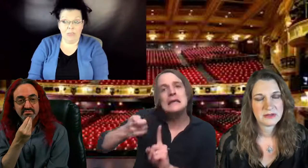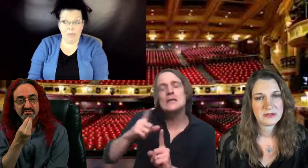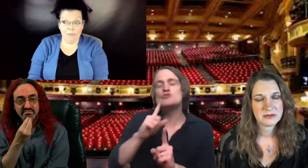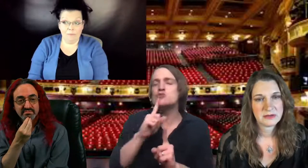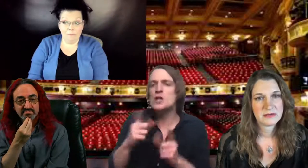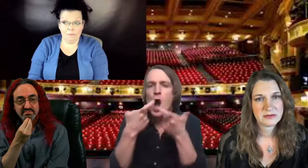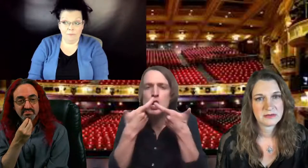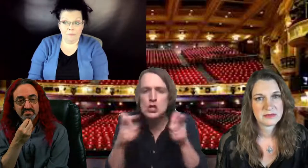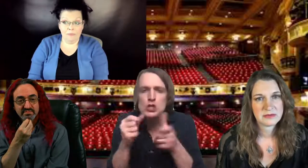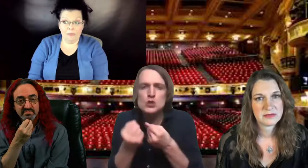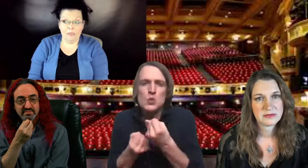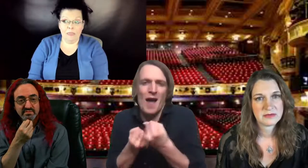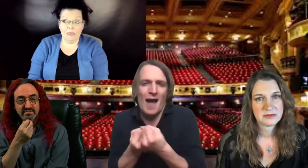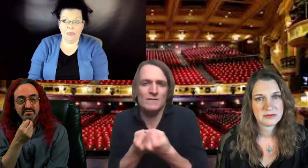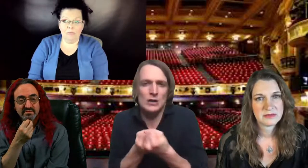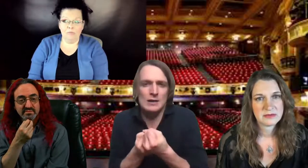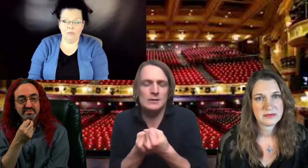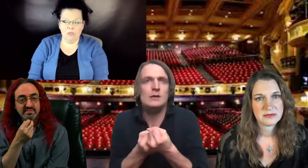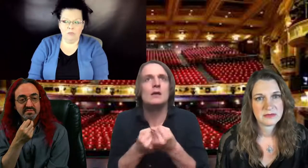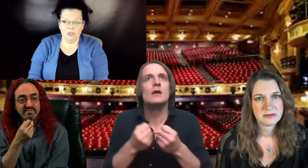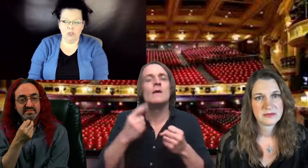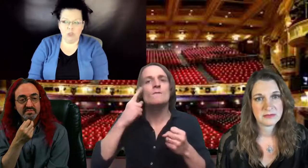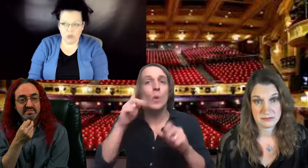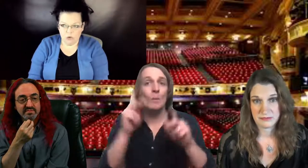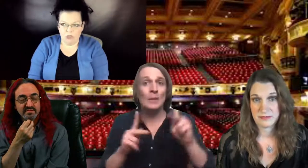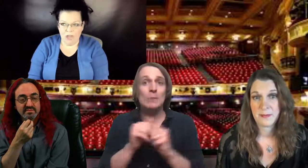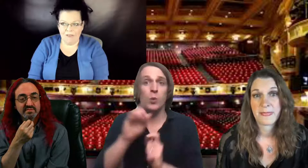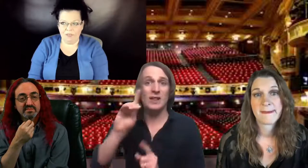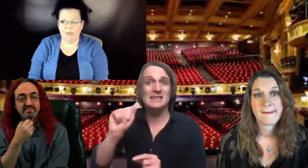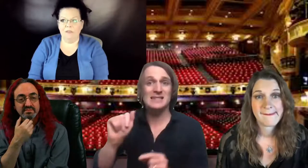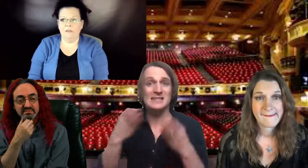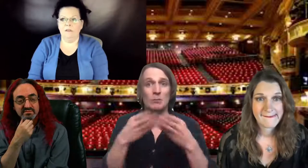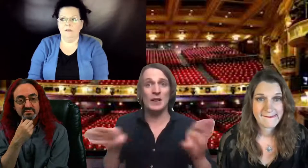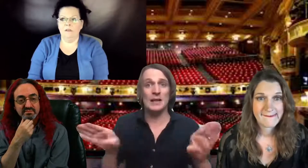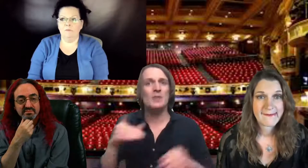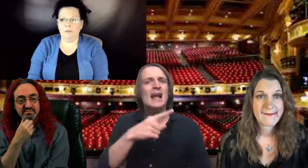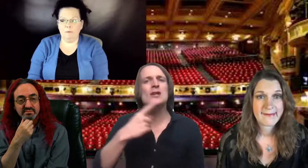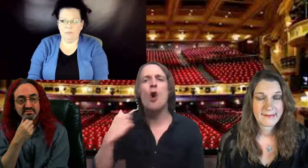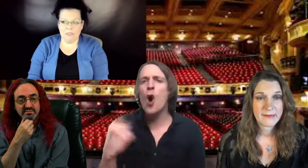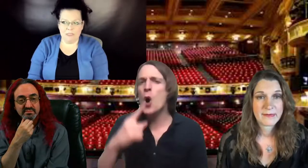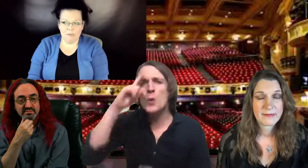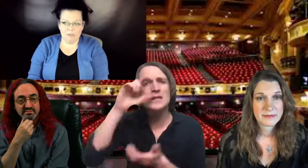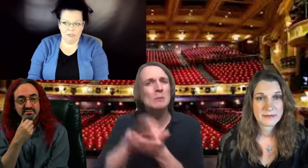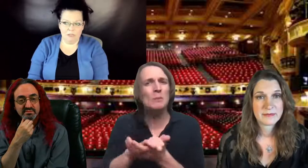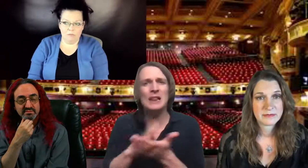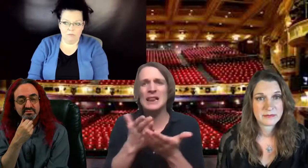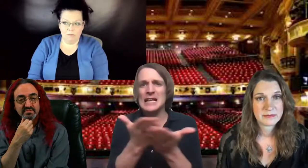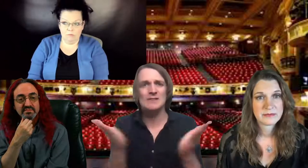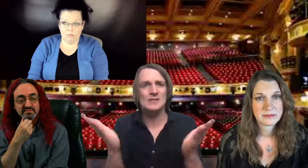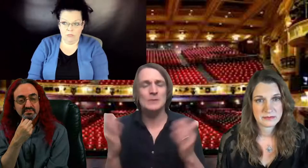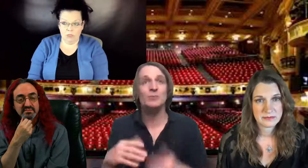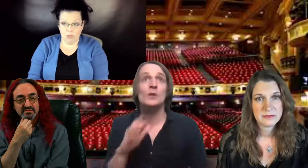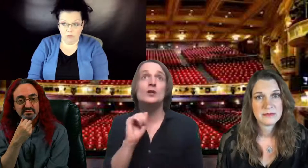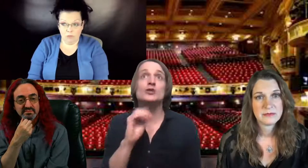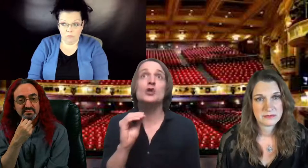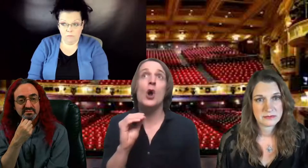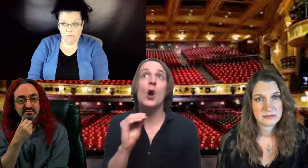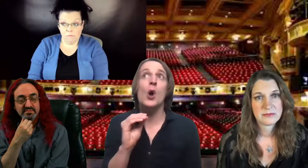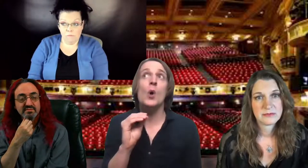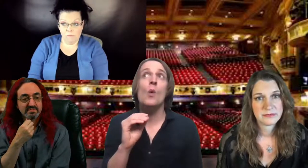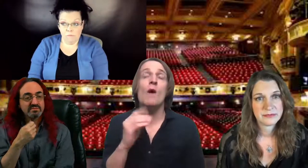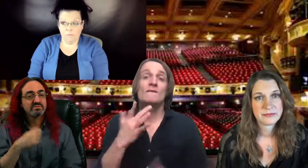David Kapp. He really was a huge advocate for people with disabilities in